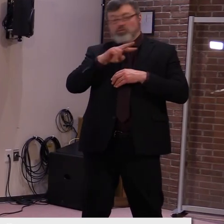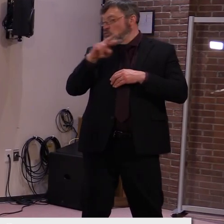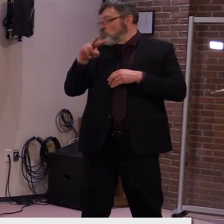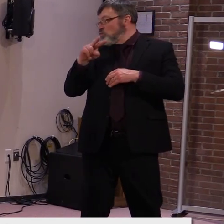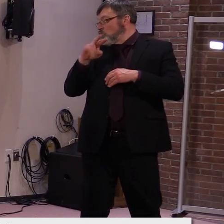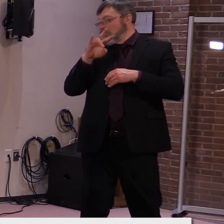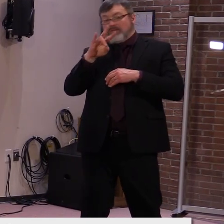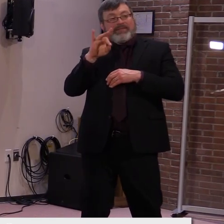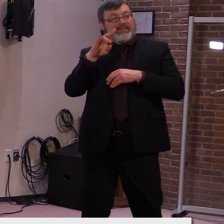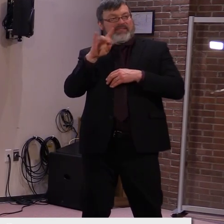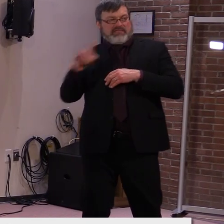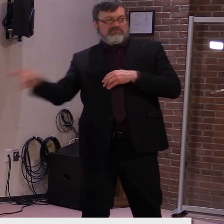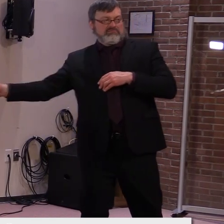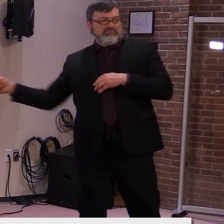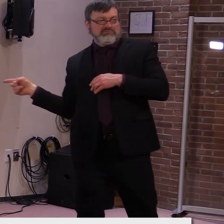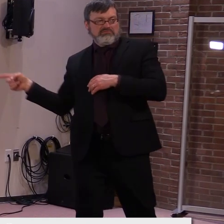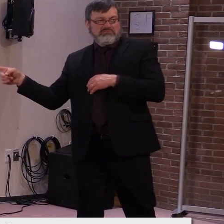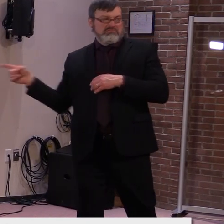855-722-7878.